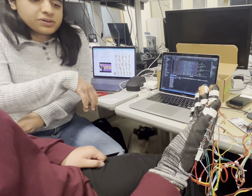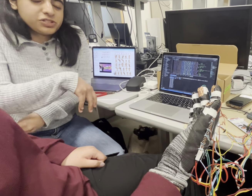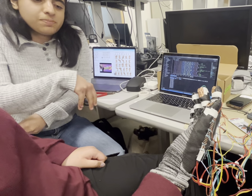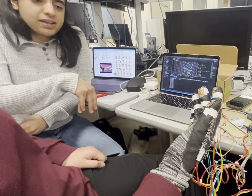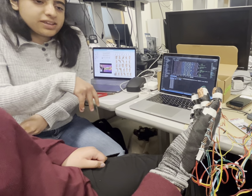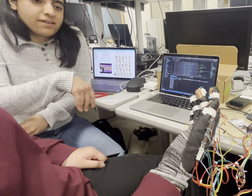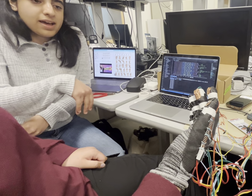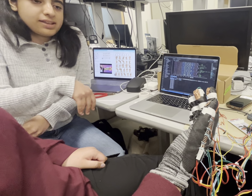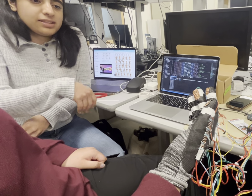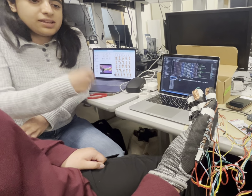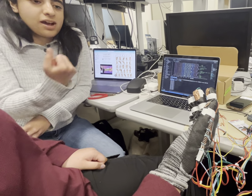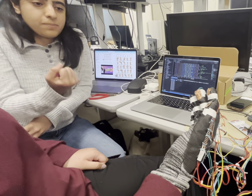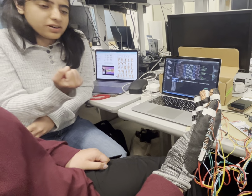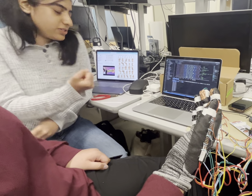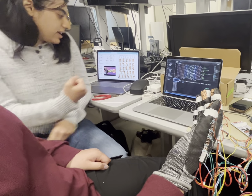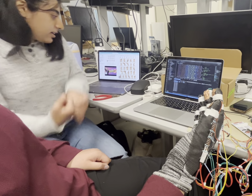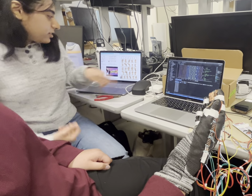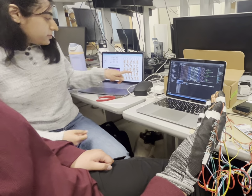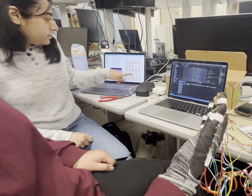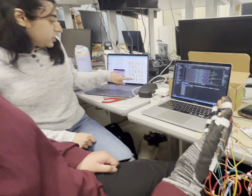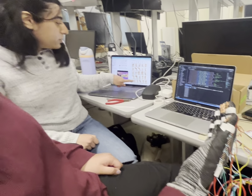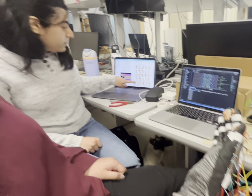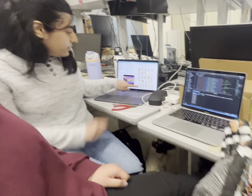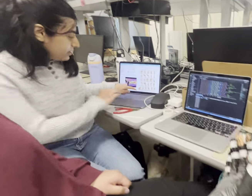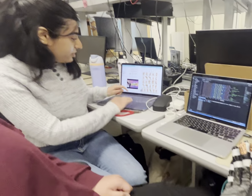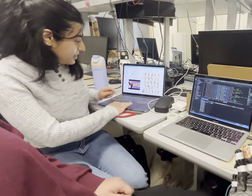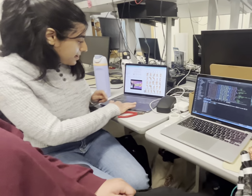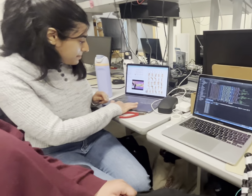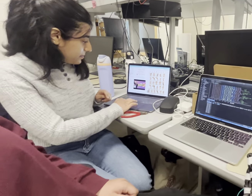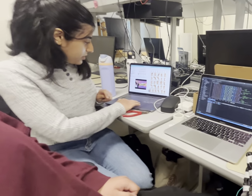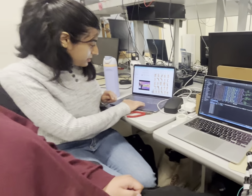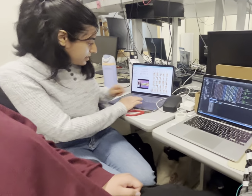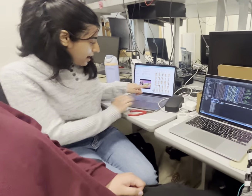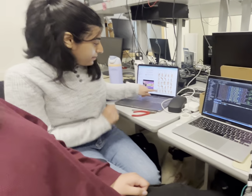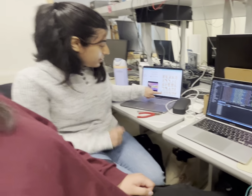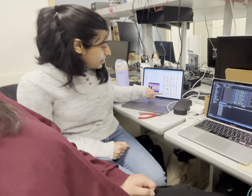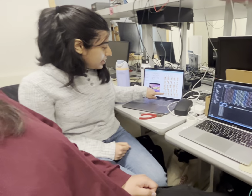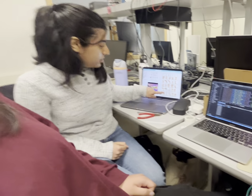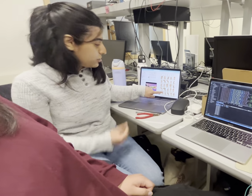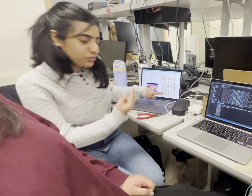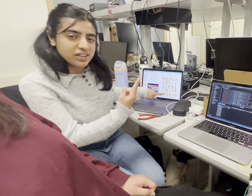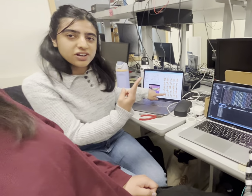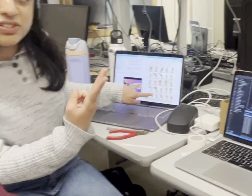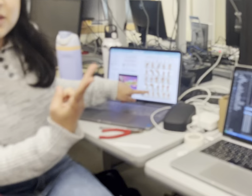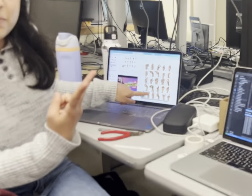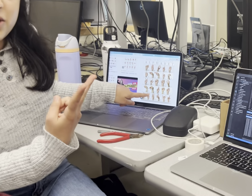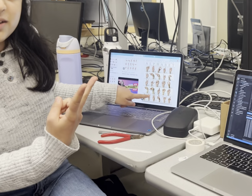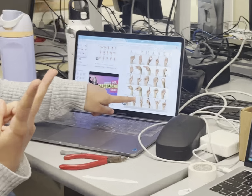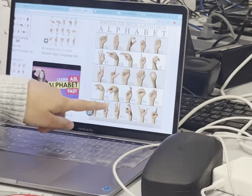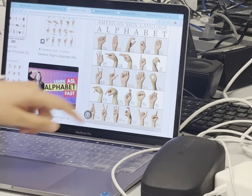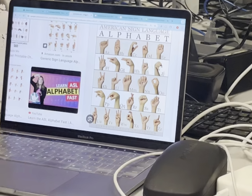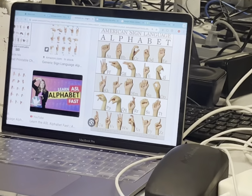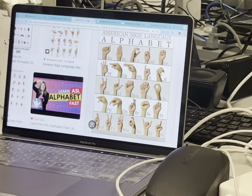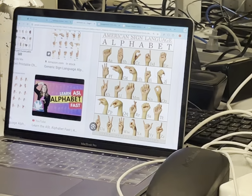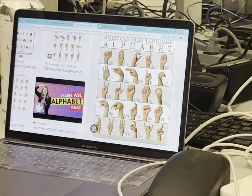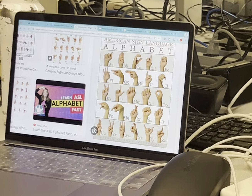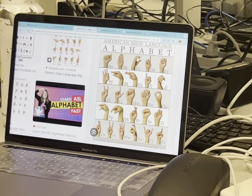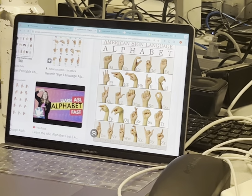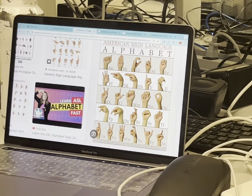you bend your hand, and then how much like U and V, for example, just to have the 2 fingers separated. So that's through